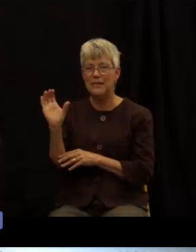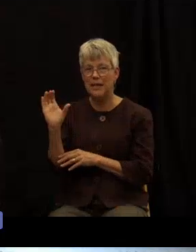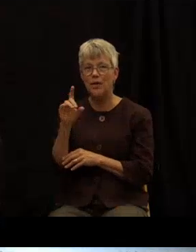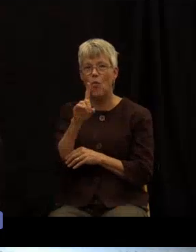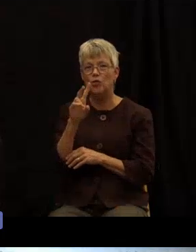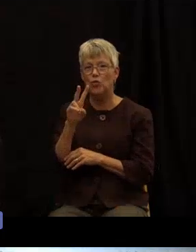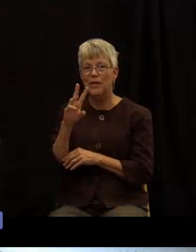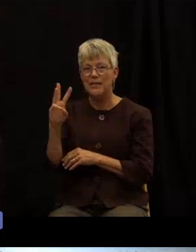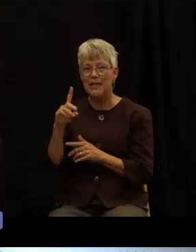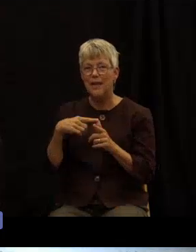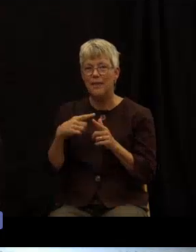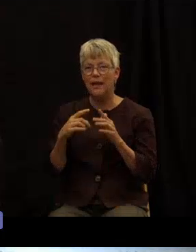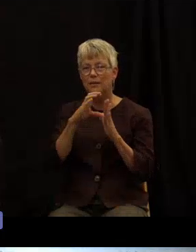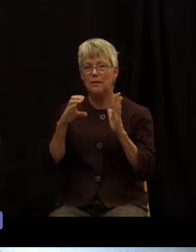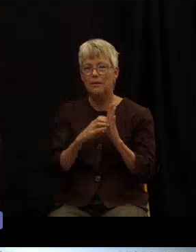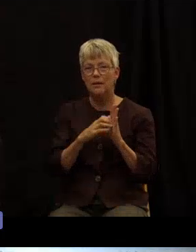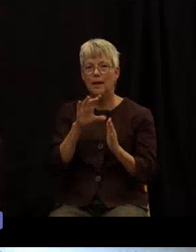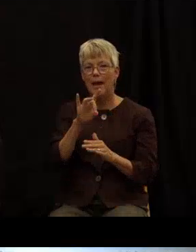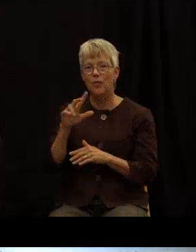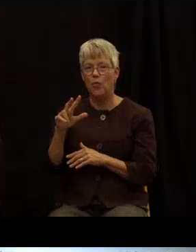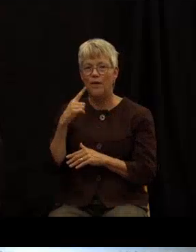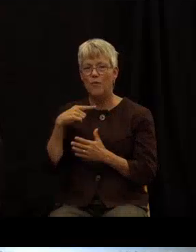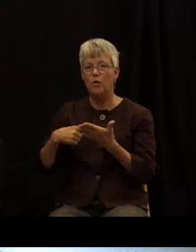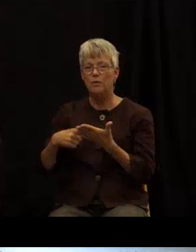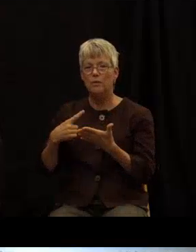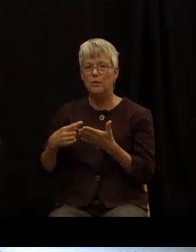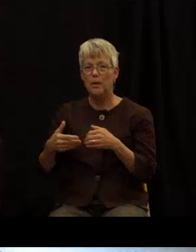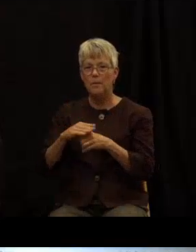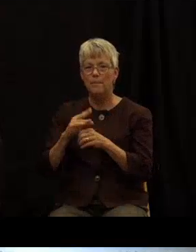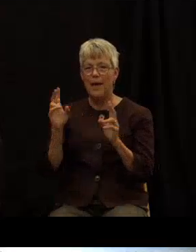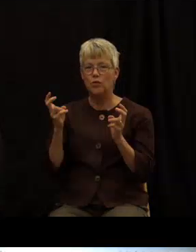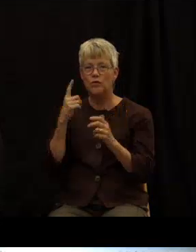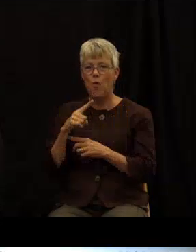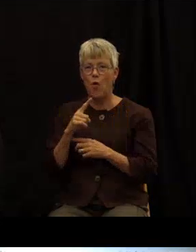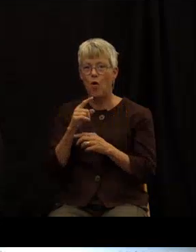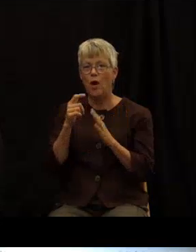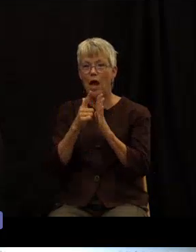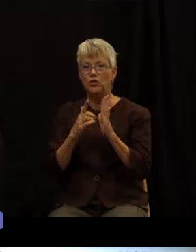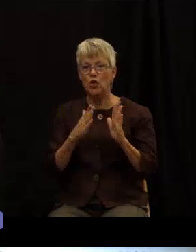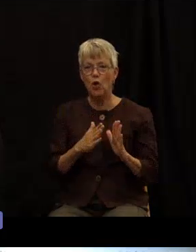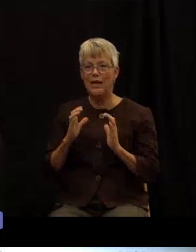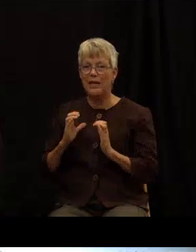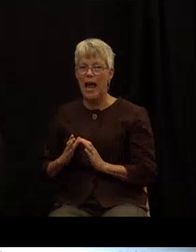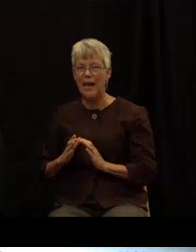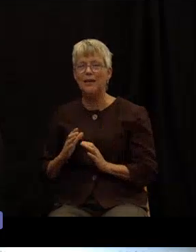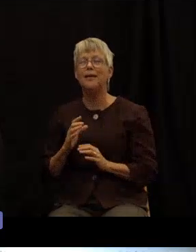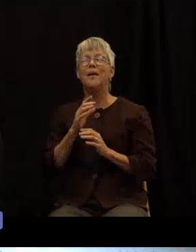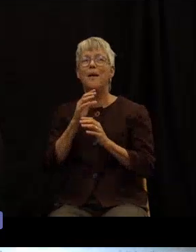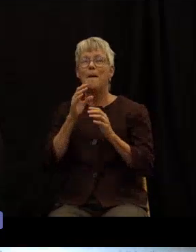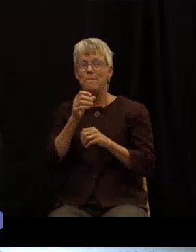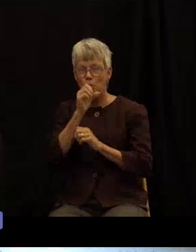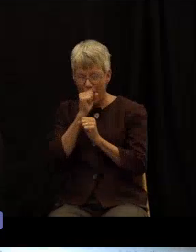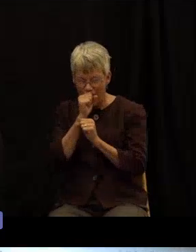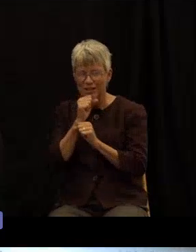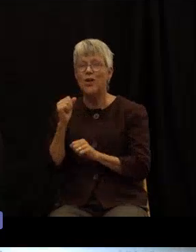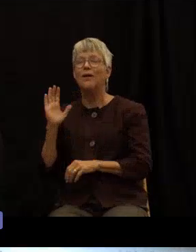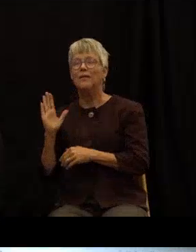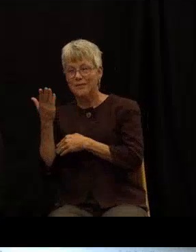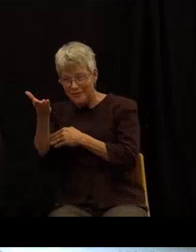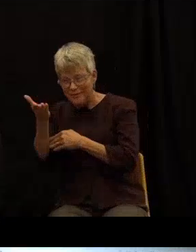126, and subsection A3 to discuss matters covered by the attorney-client privilege. So moved. Do I have a